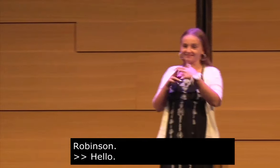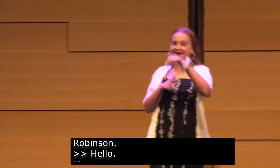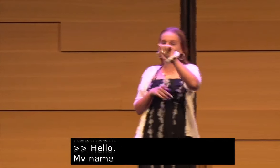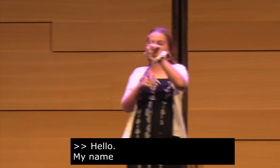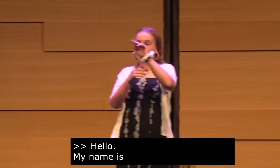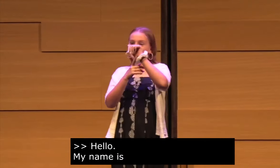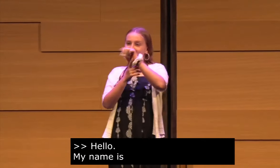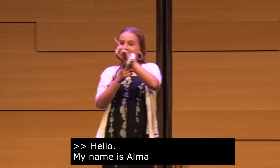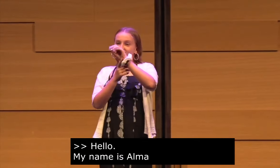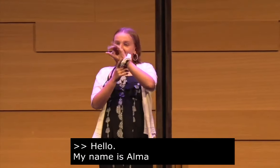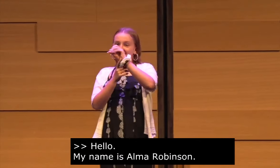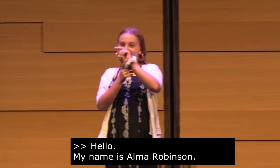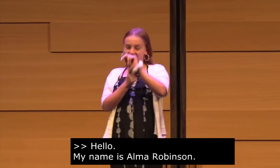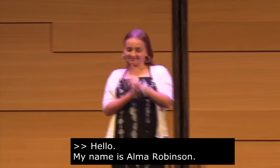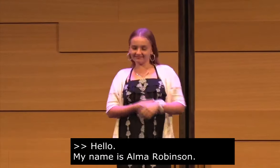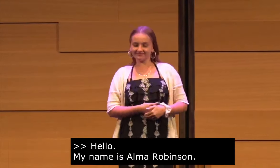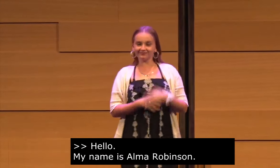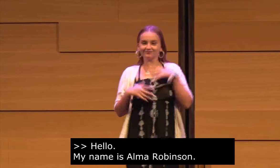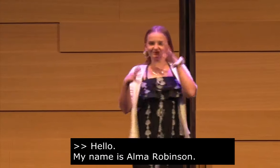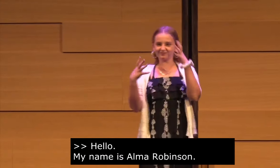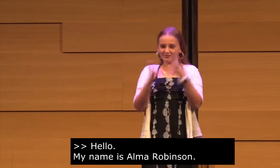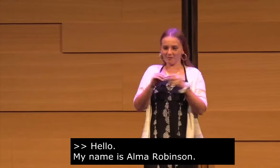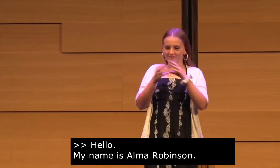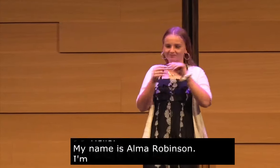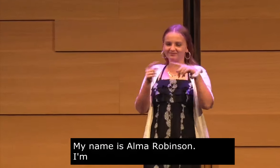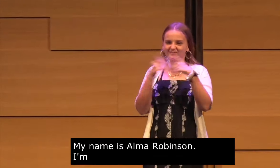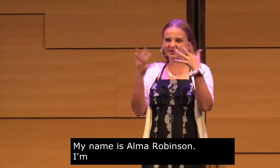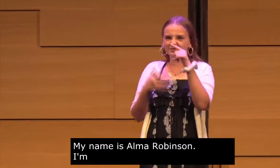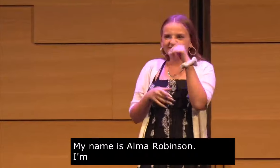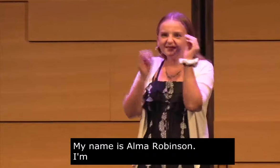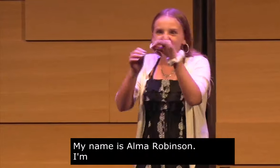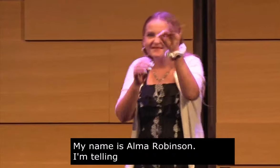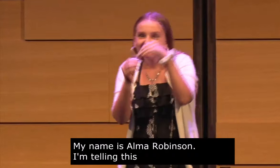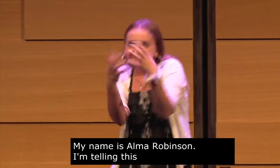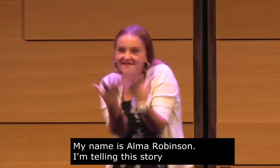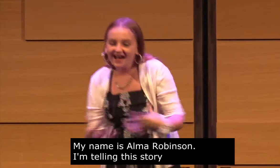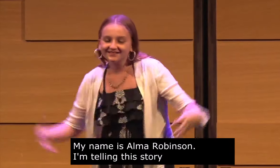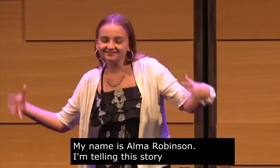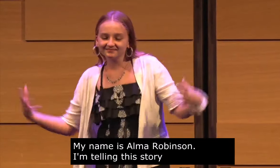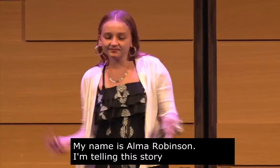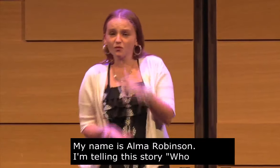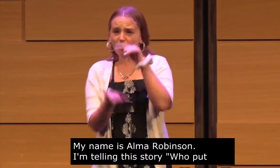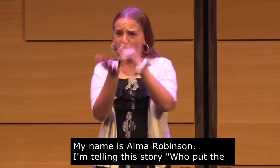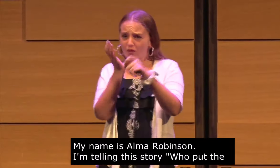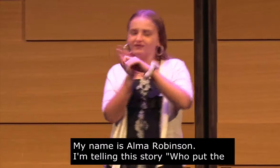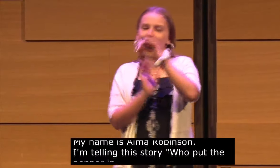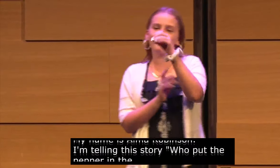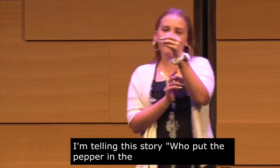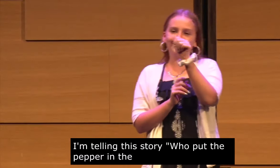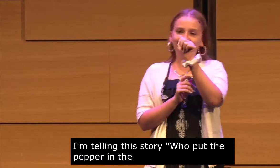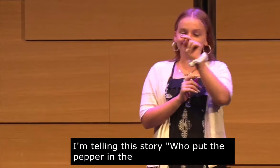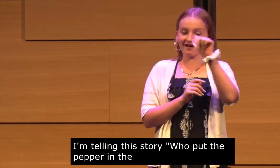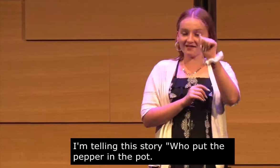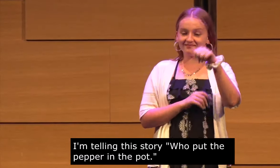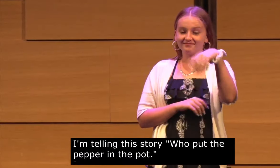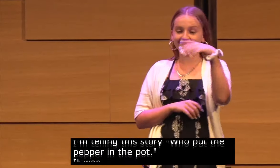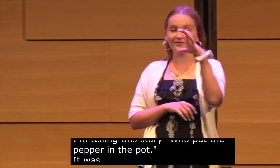Hello, my name is Alma Robinson. I'm telling this story, Who Put the Pepper in the Pot? It was written